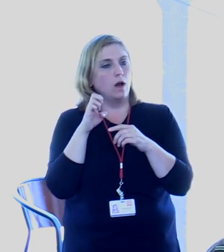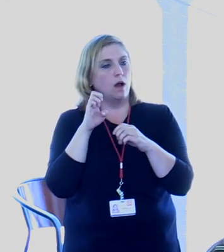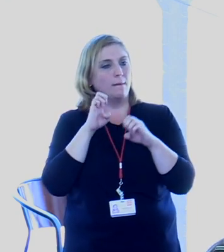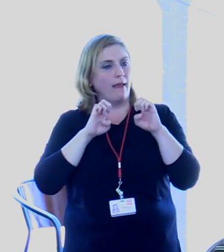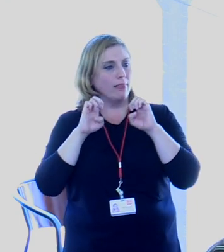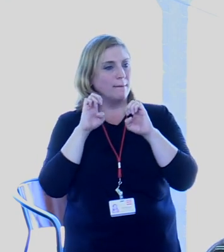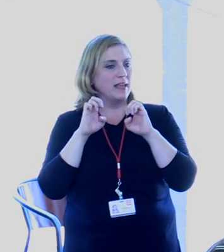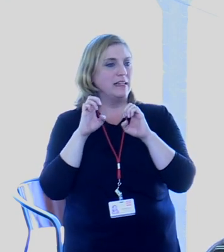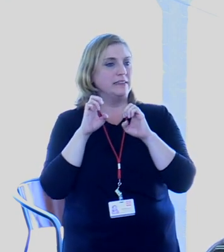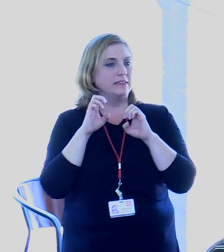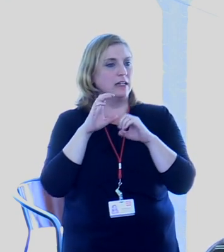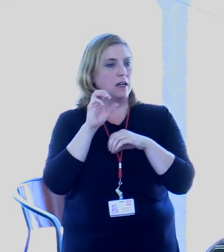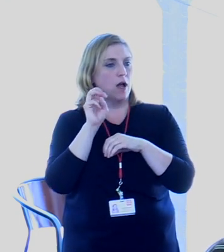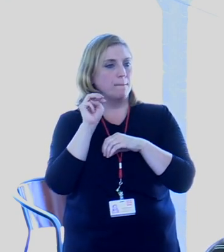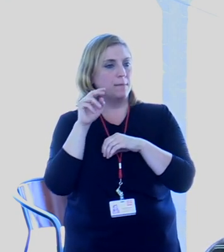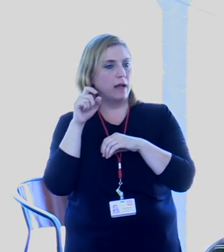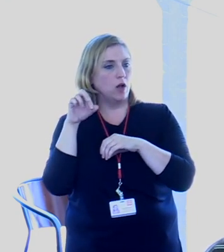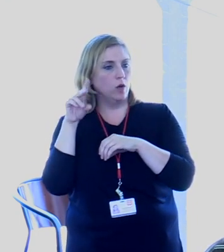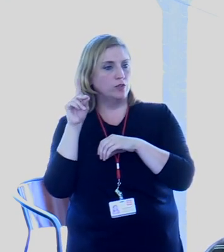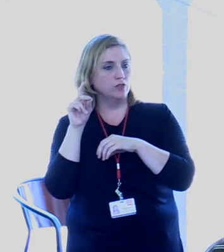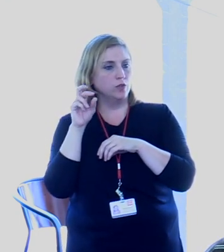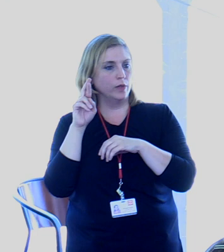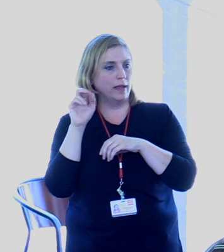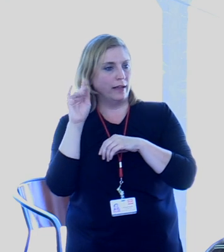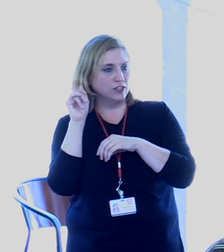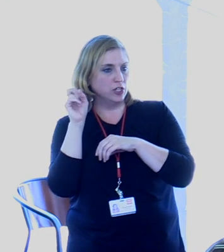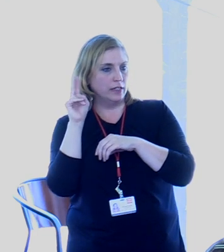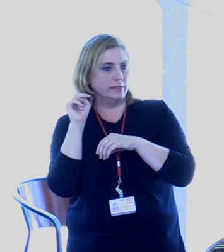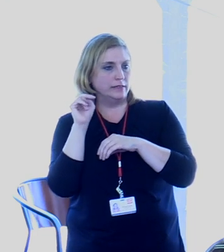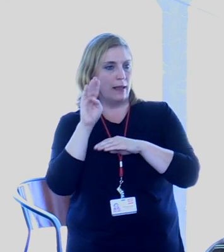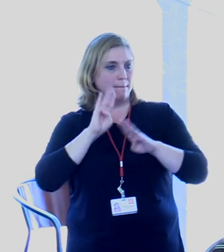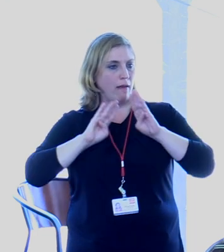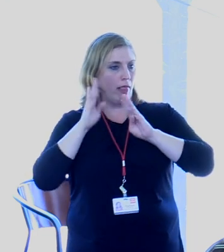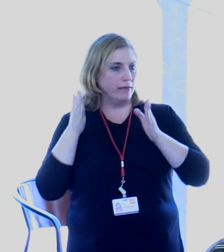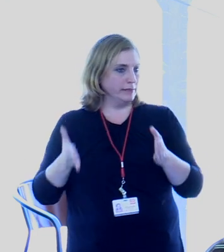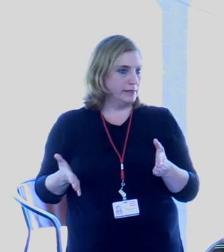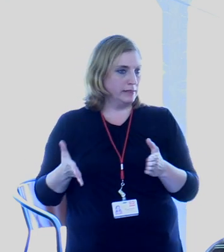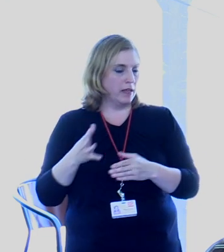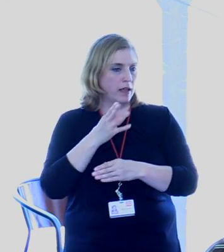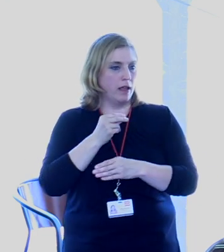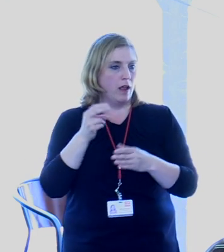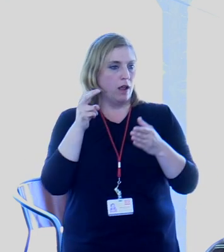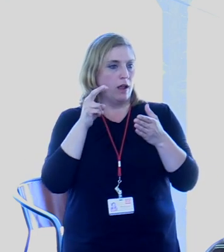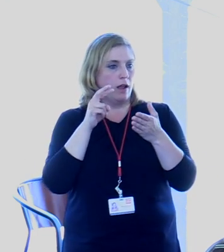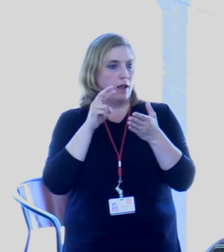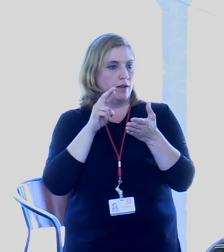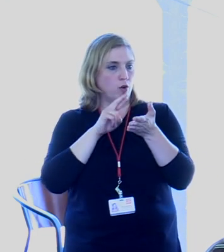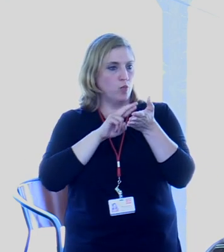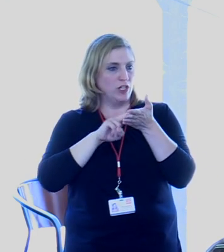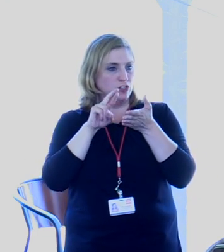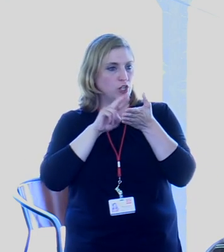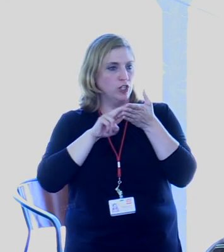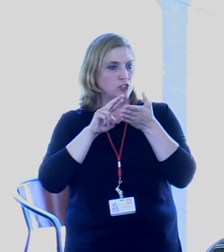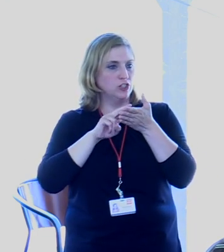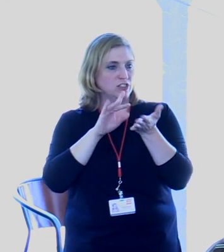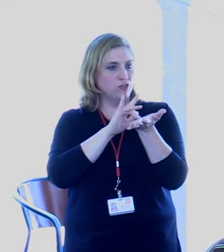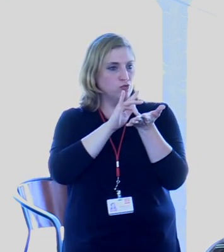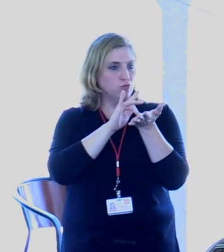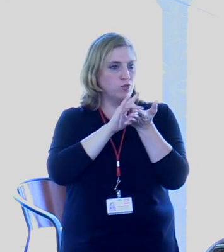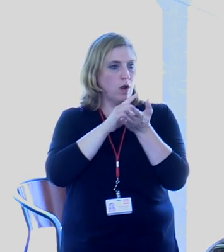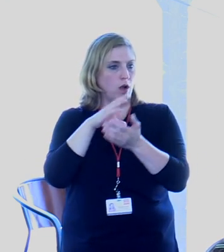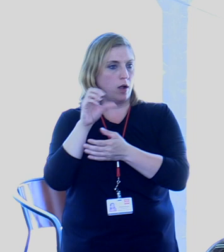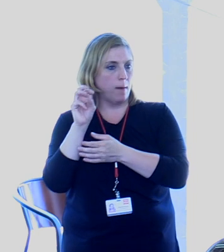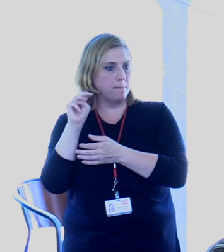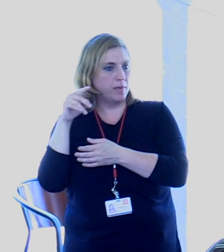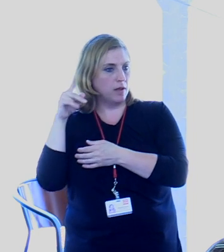and compound reactions, and a biologist, and then researchers at a drug company who start to